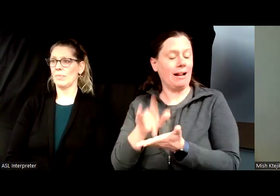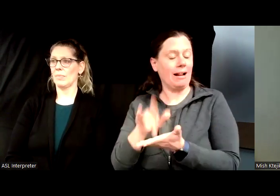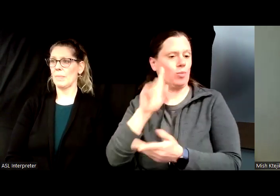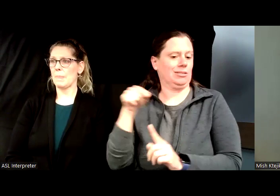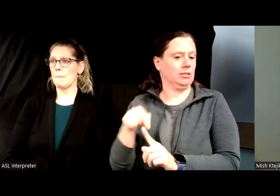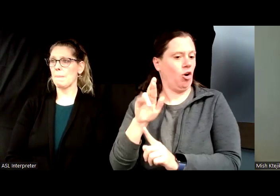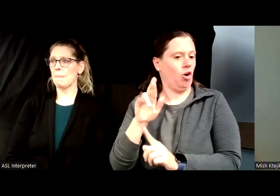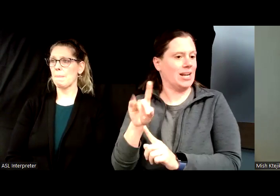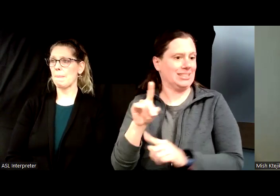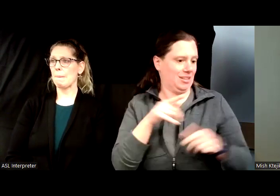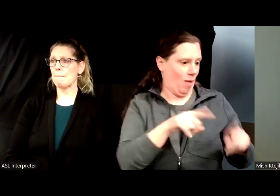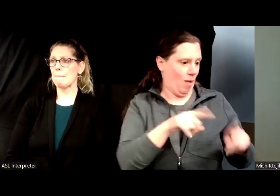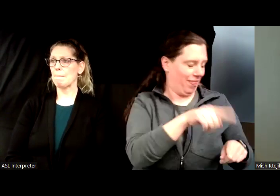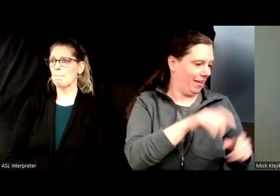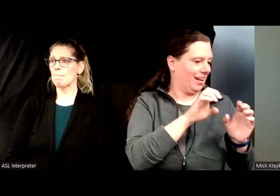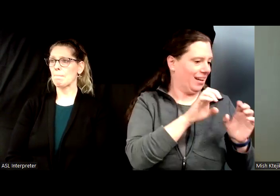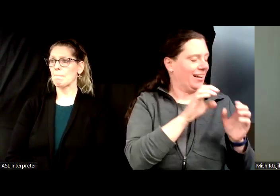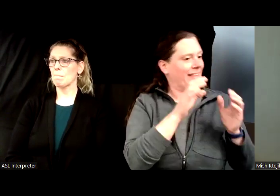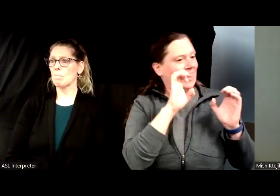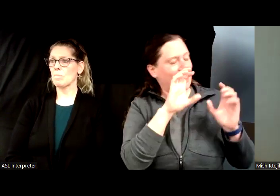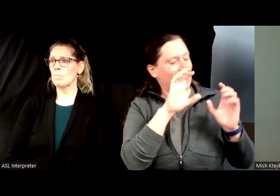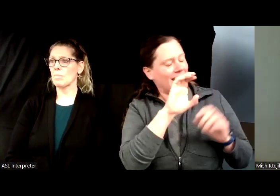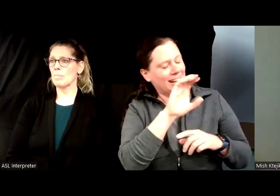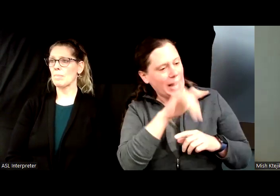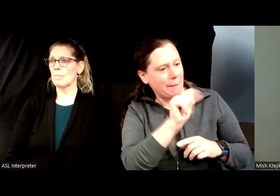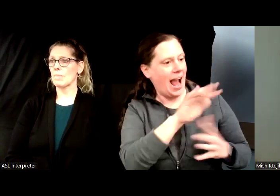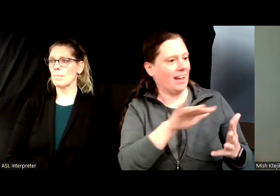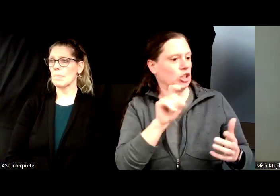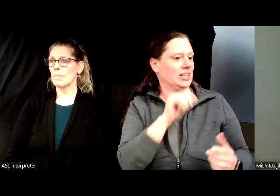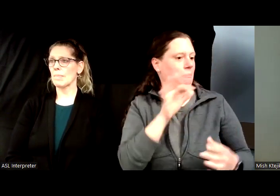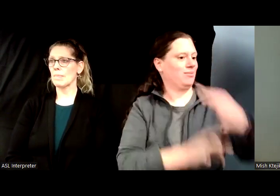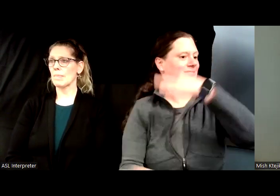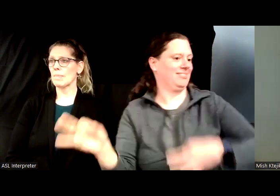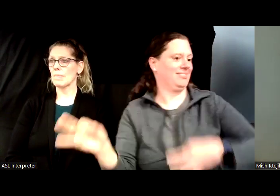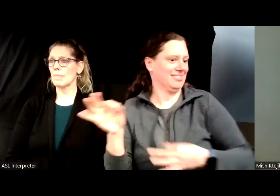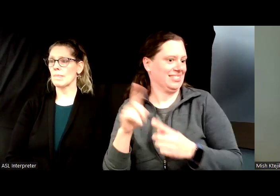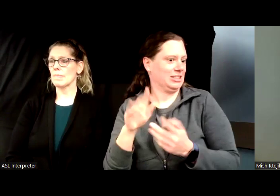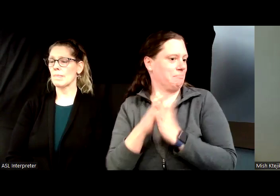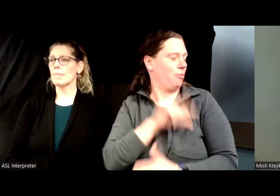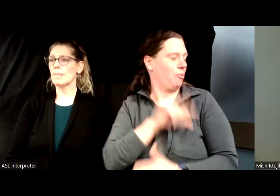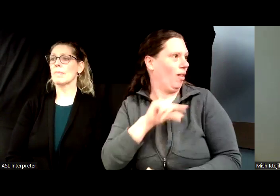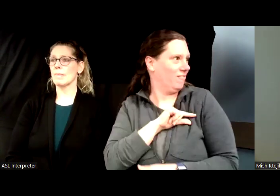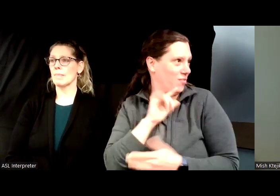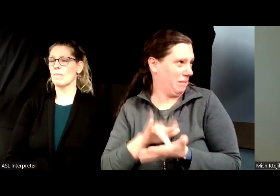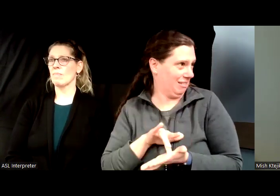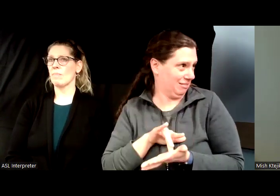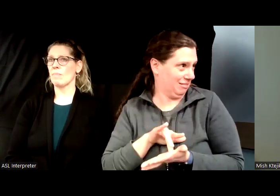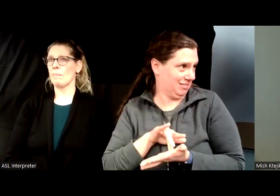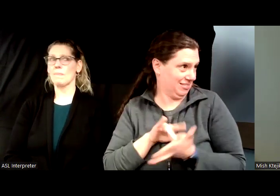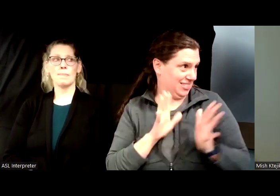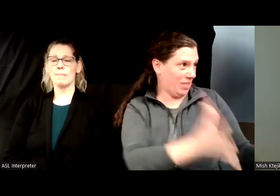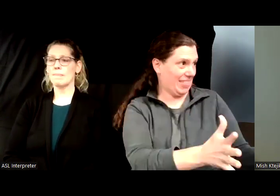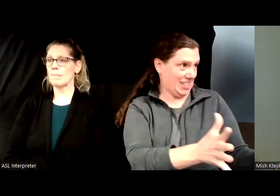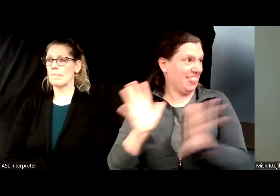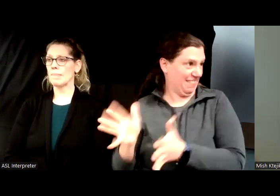the medical, and RID, the EIPA is not gonna be a substitute for a qualified